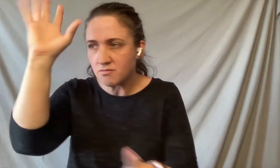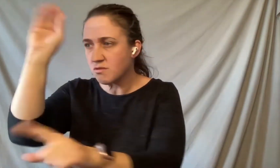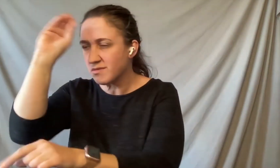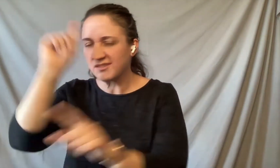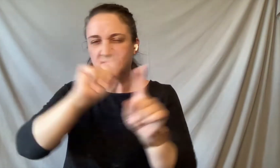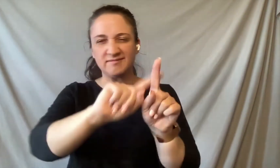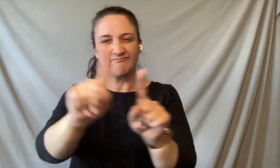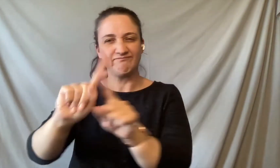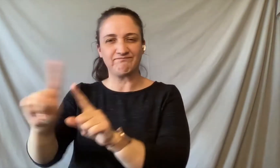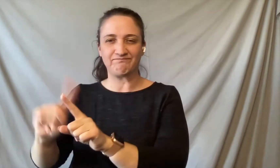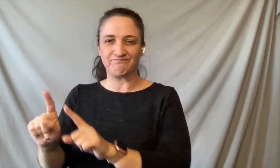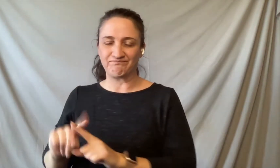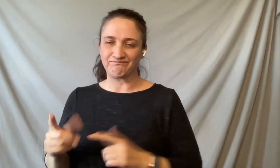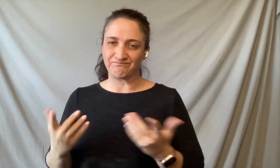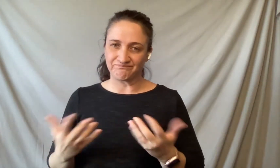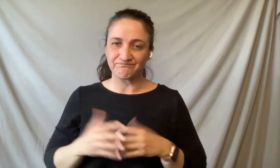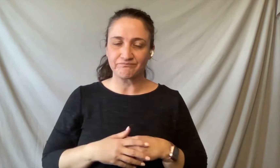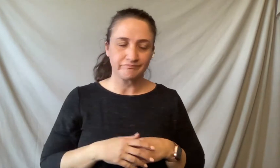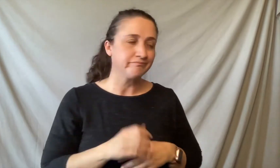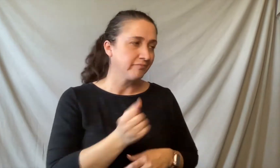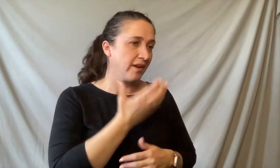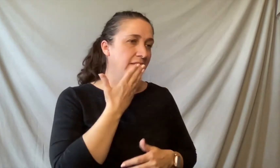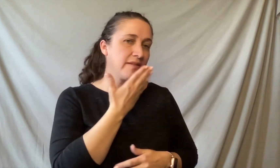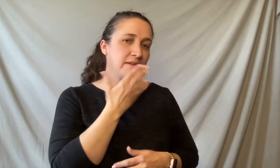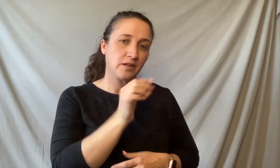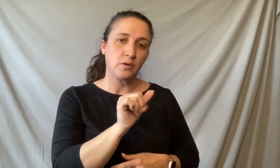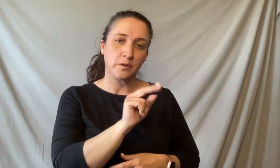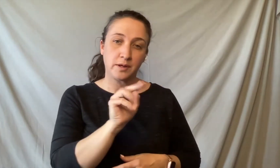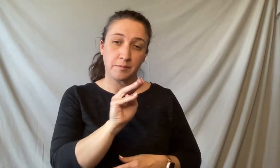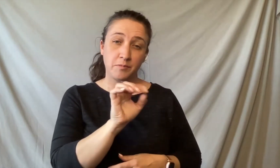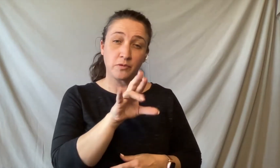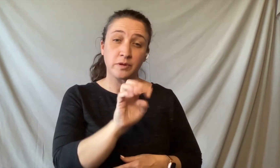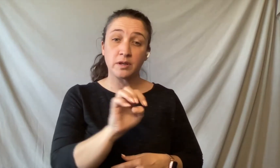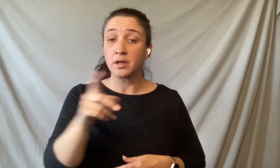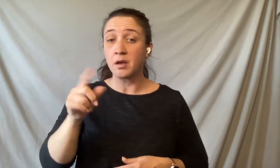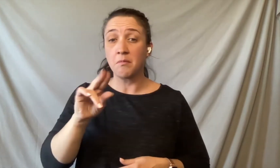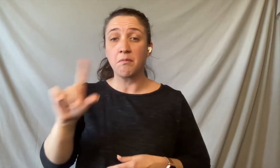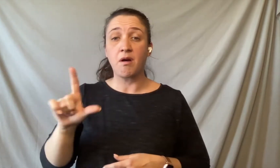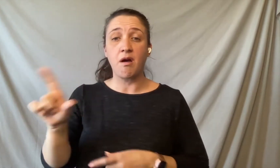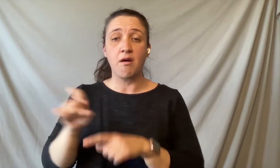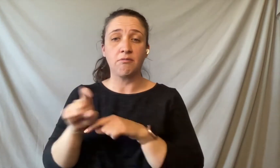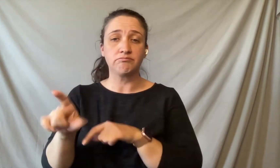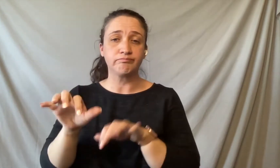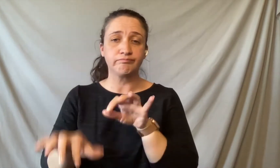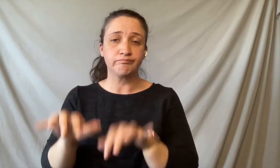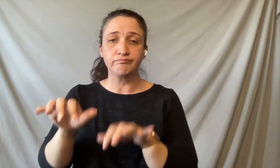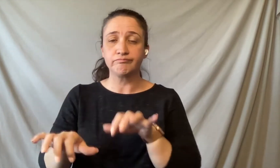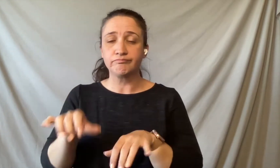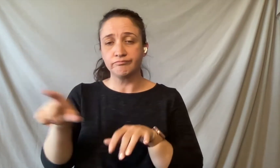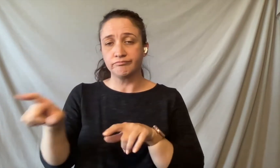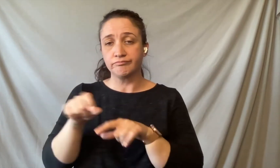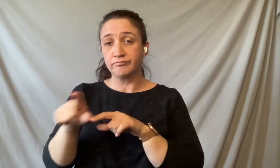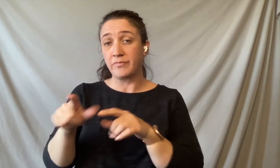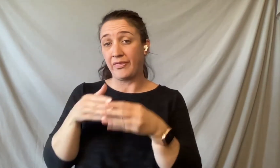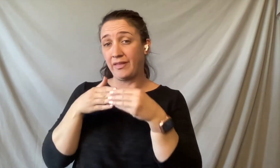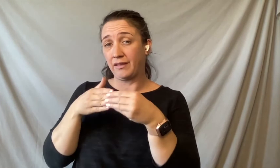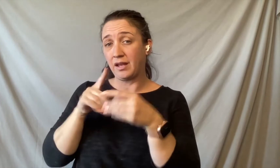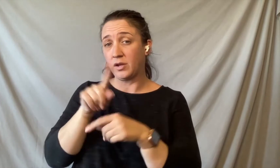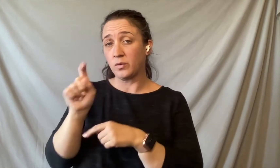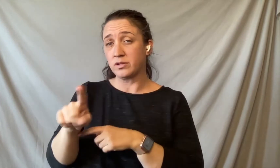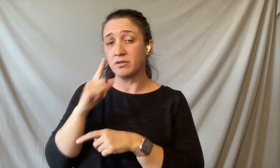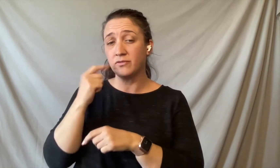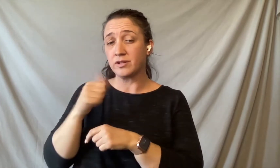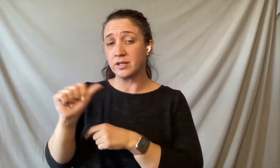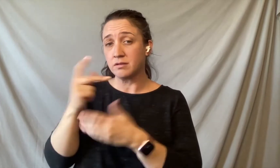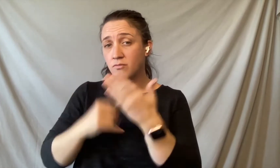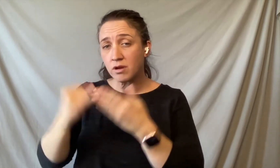Thank you, Anne Marie. And Paul did put into the chat the guiding questions for any project or